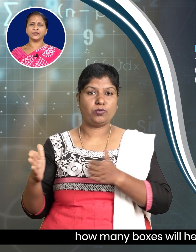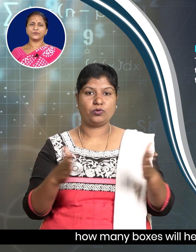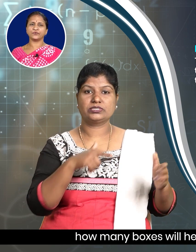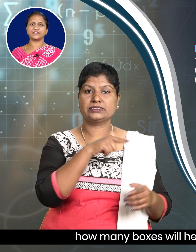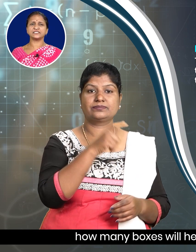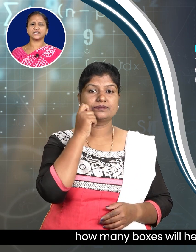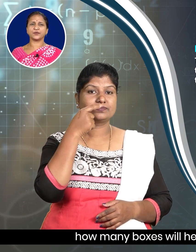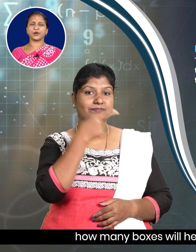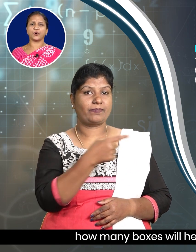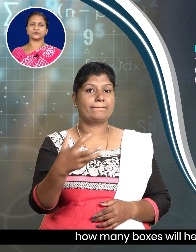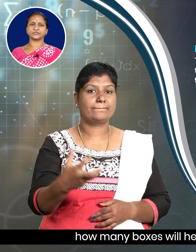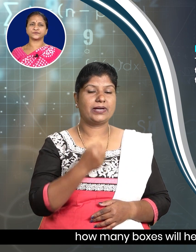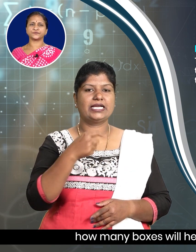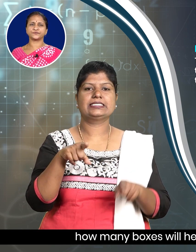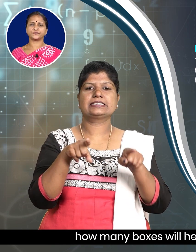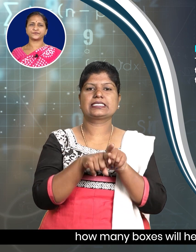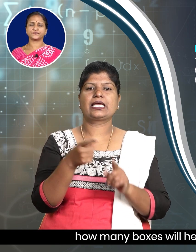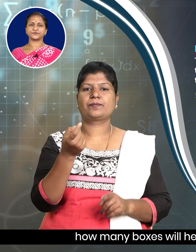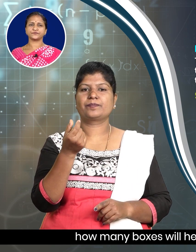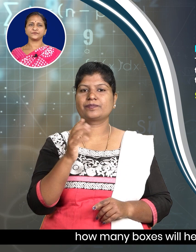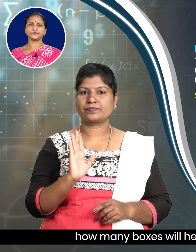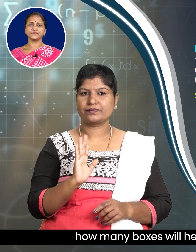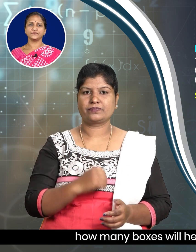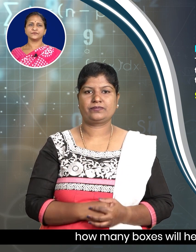buy with the same amount?